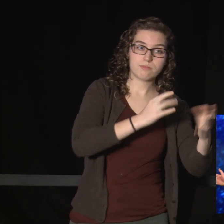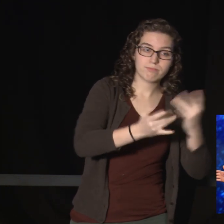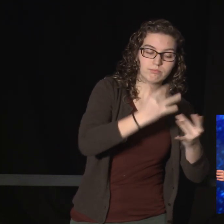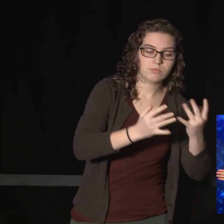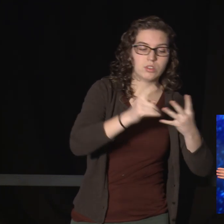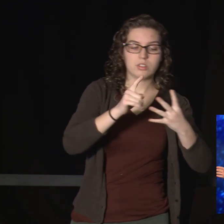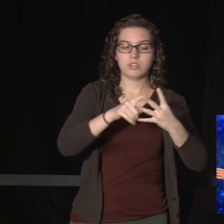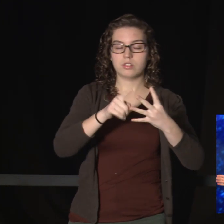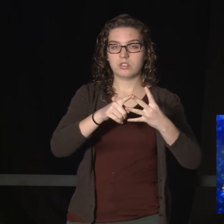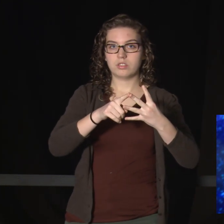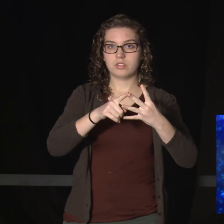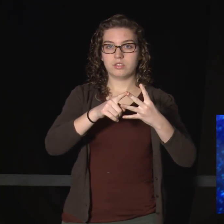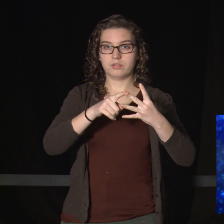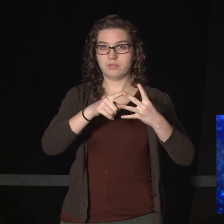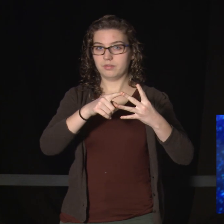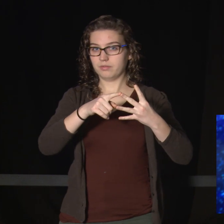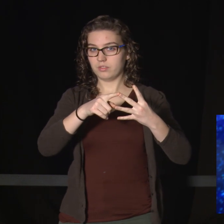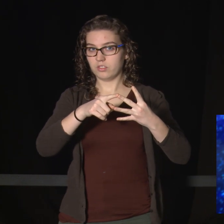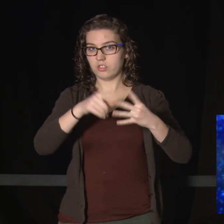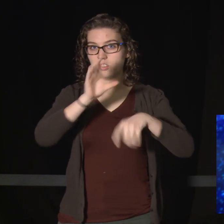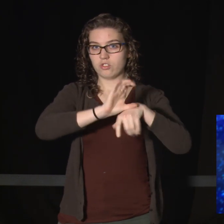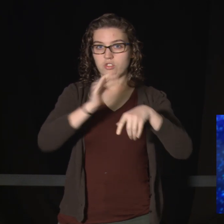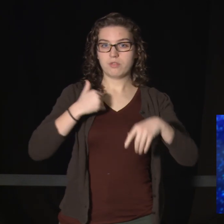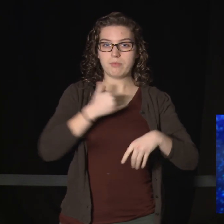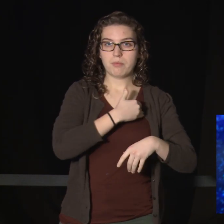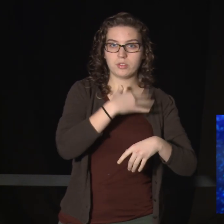to be tortured.